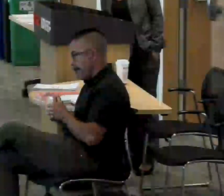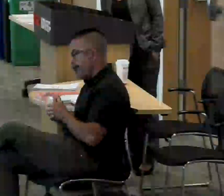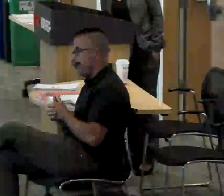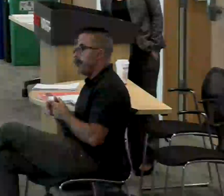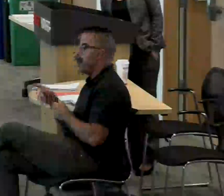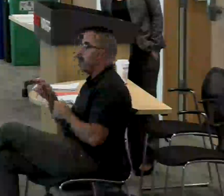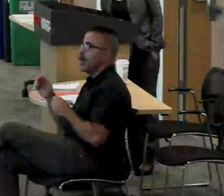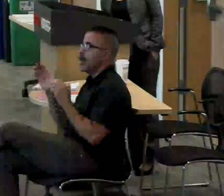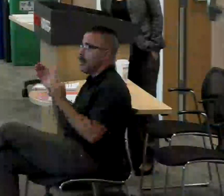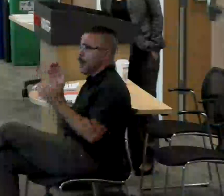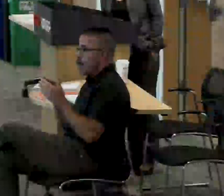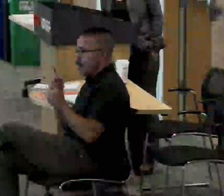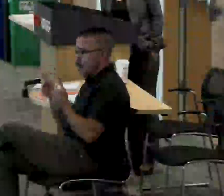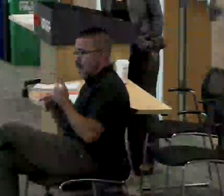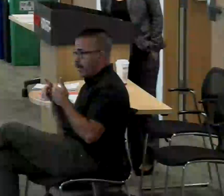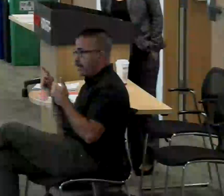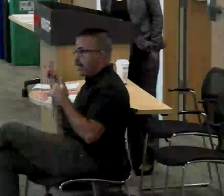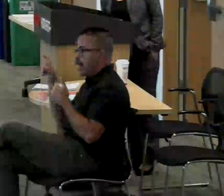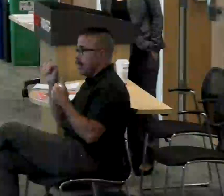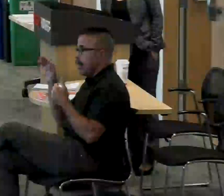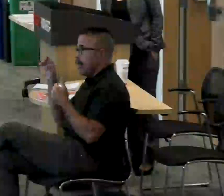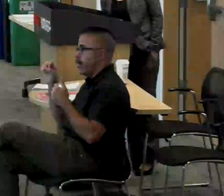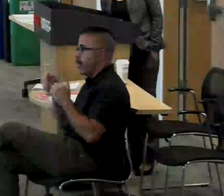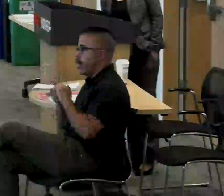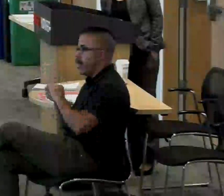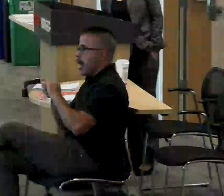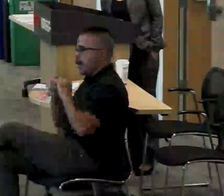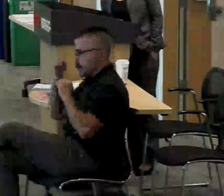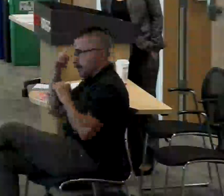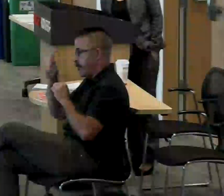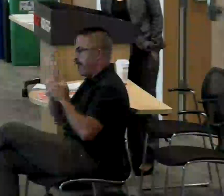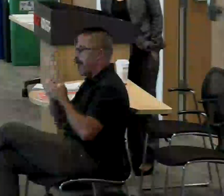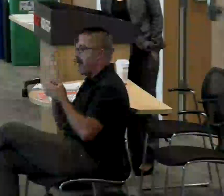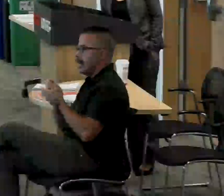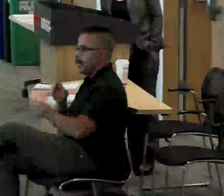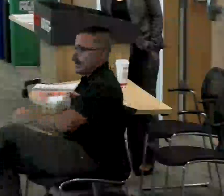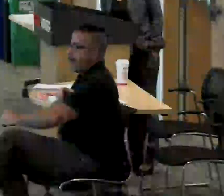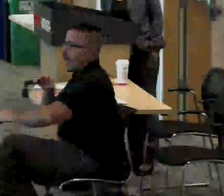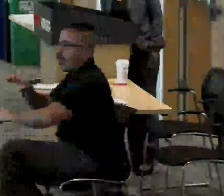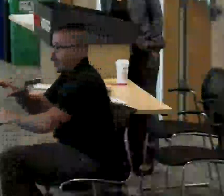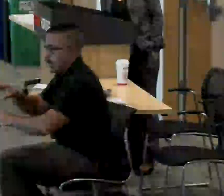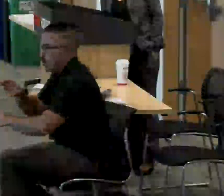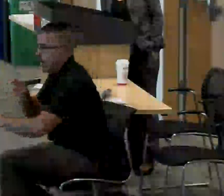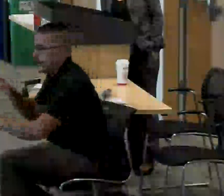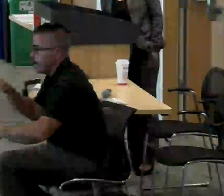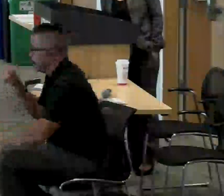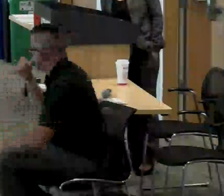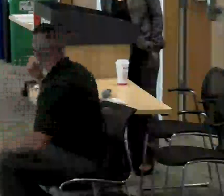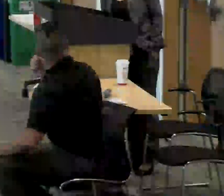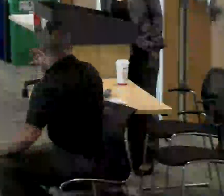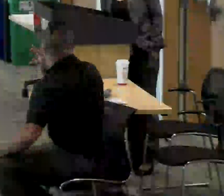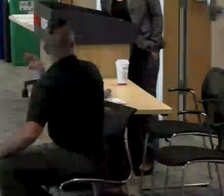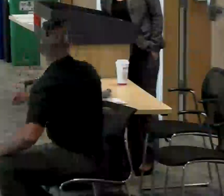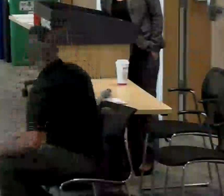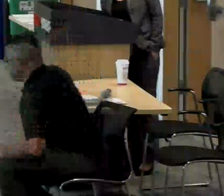You can compare programs at the ABLE Alliance for Financial Empowerment website, and that is